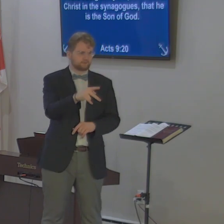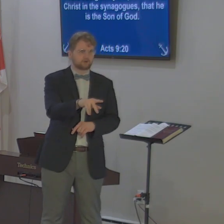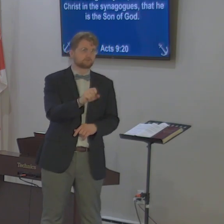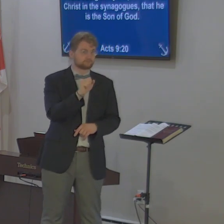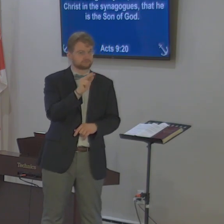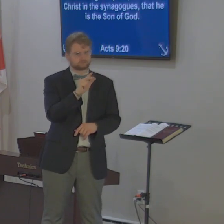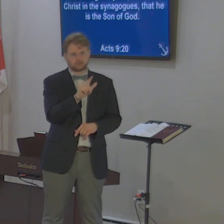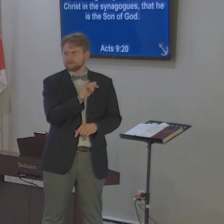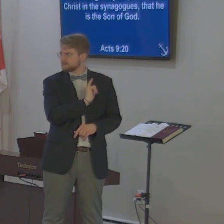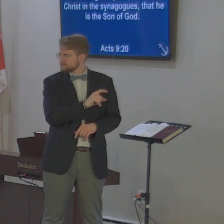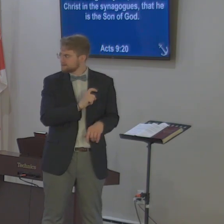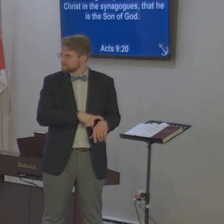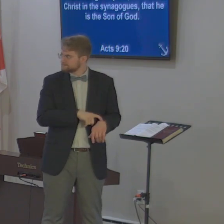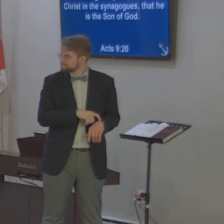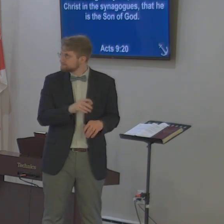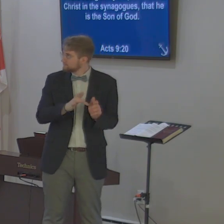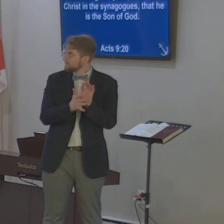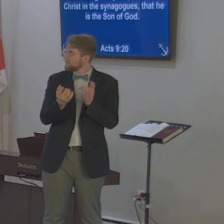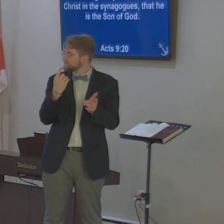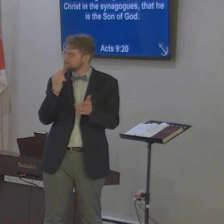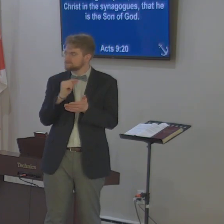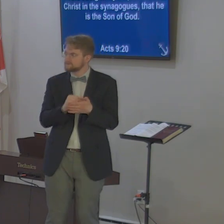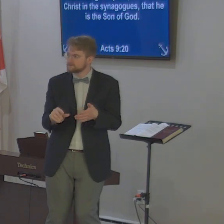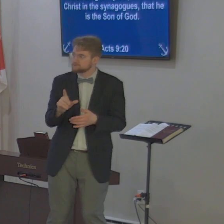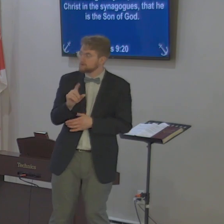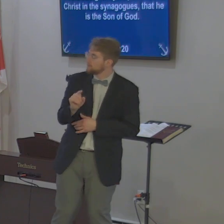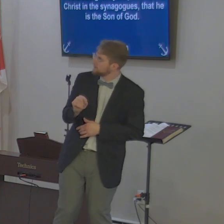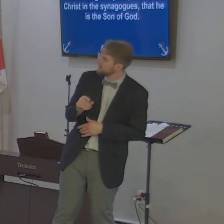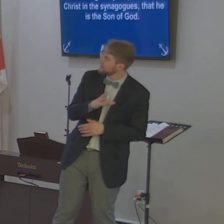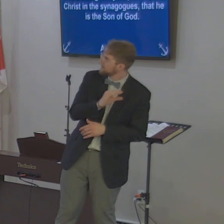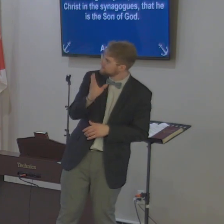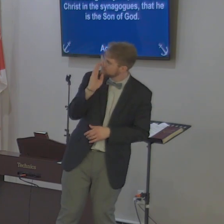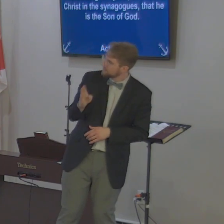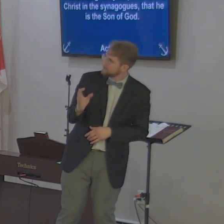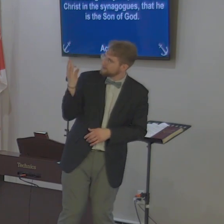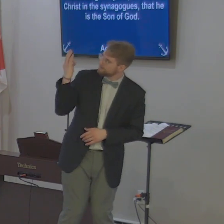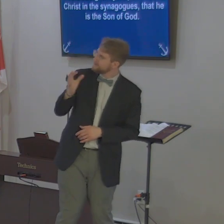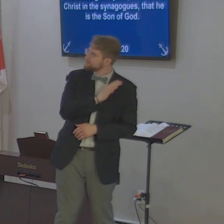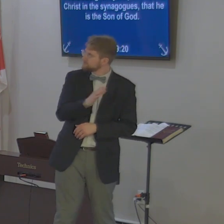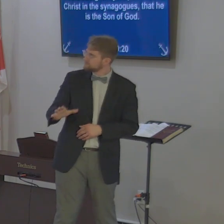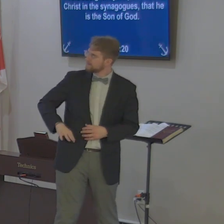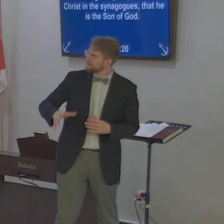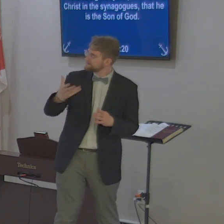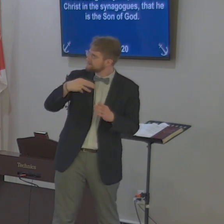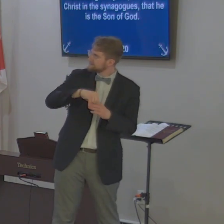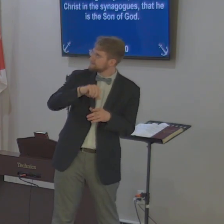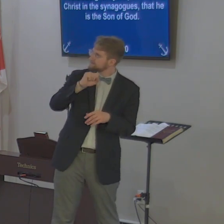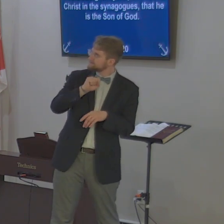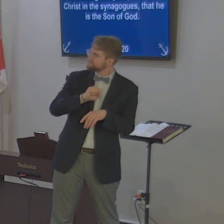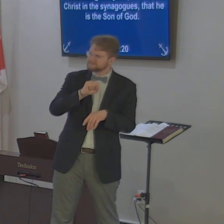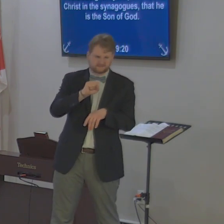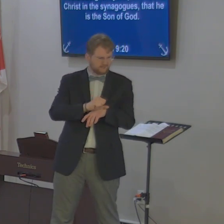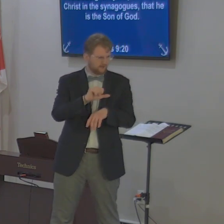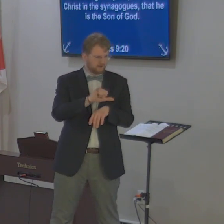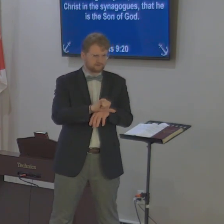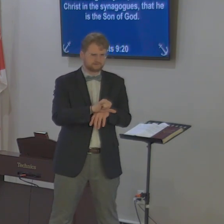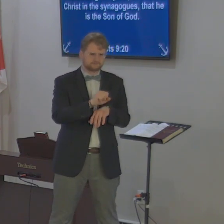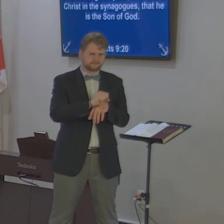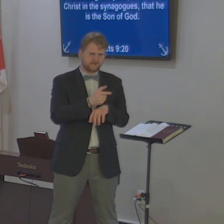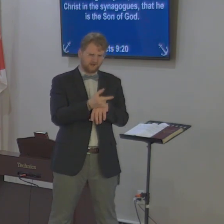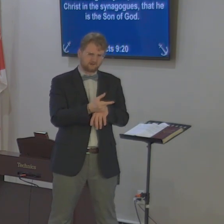time. The Bible says in verse 20, and straightway he preached Christ in the synagogues that he is